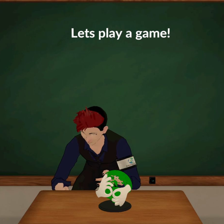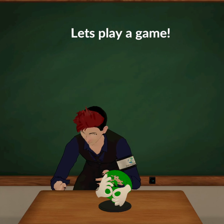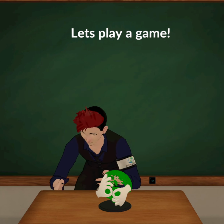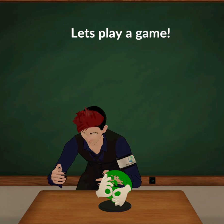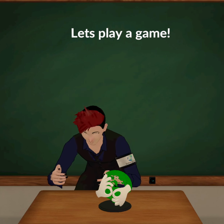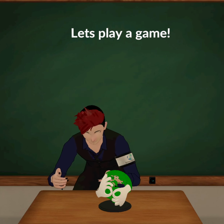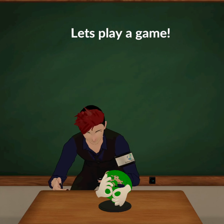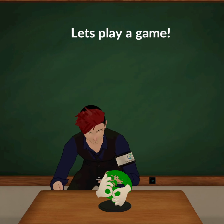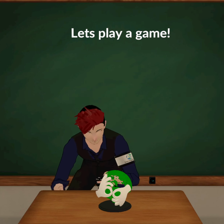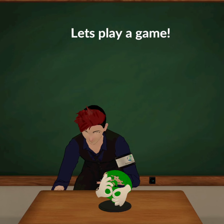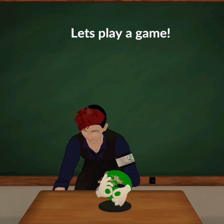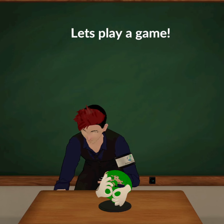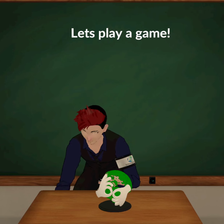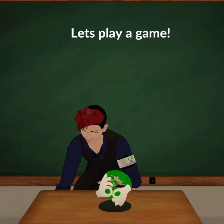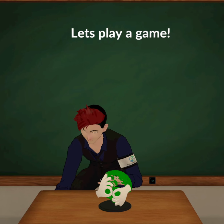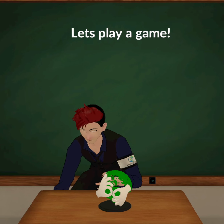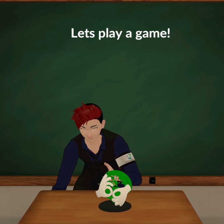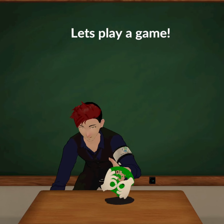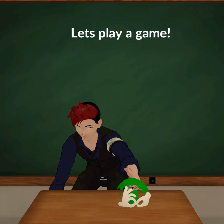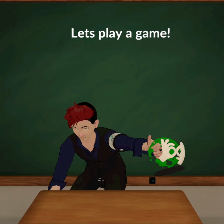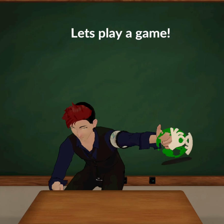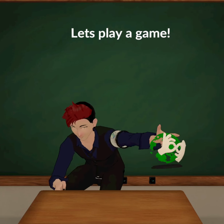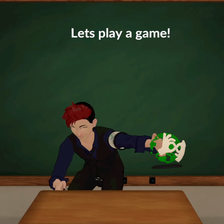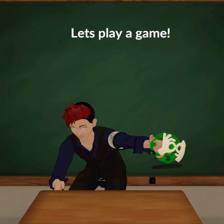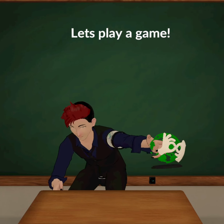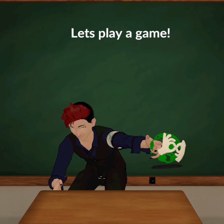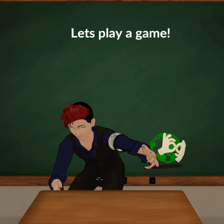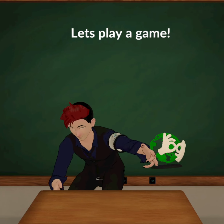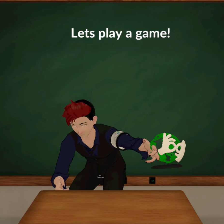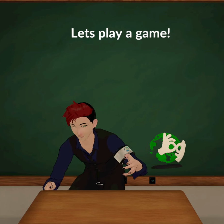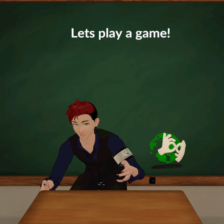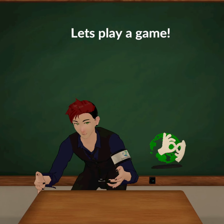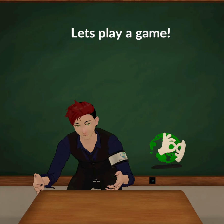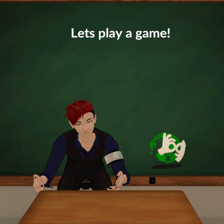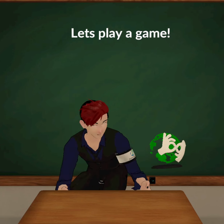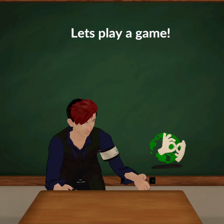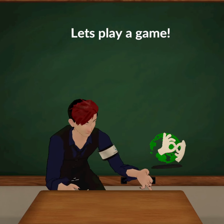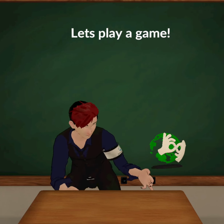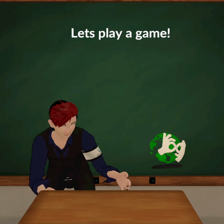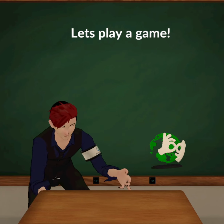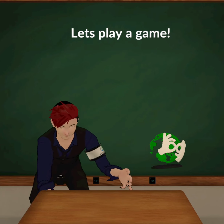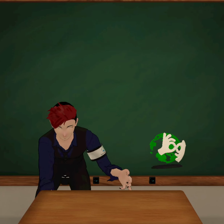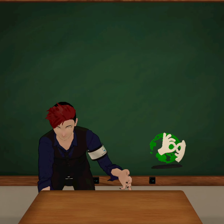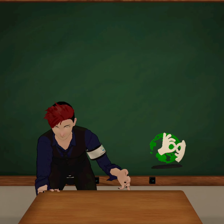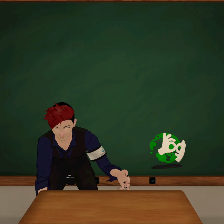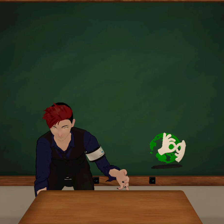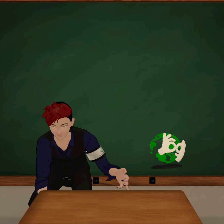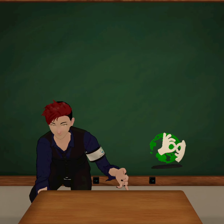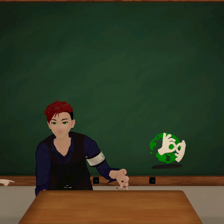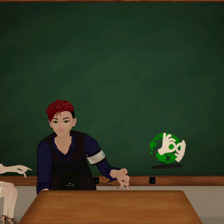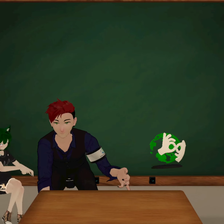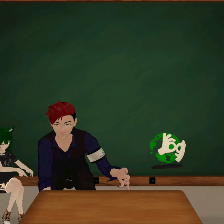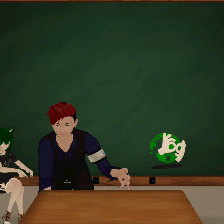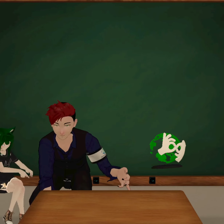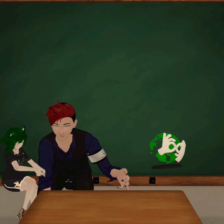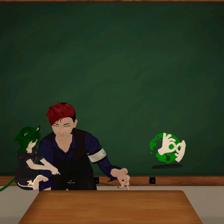I don't want the chairs. I want the chairs gone. How do I make the chairs go away? Can I not do that once I've started class? Nope.